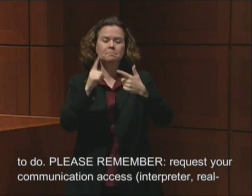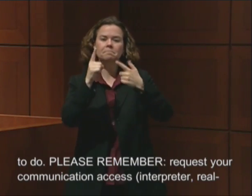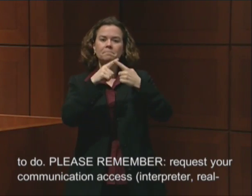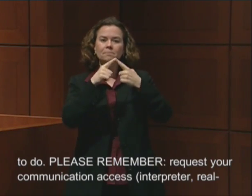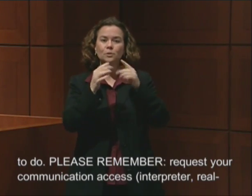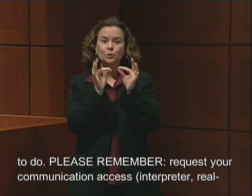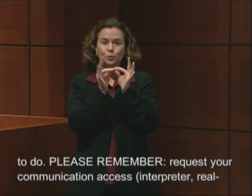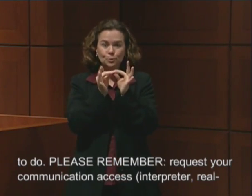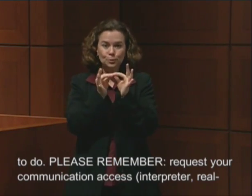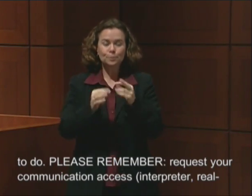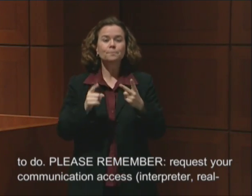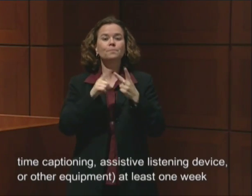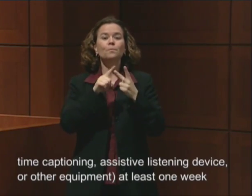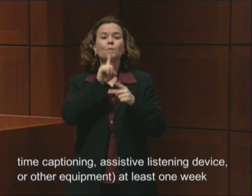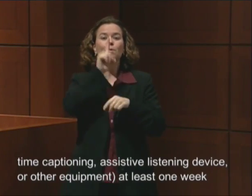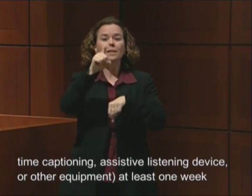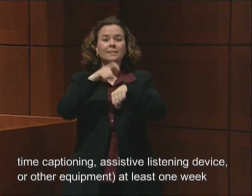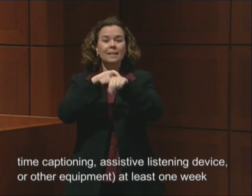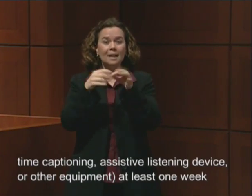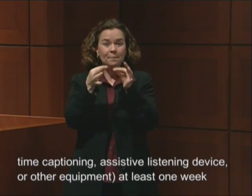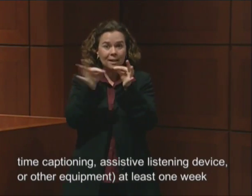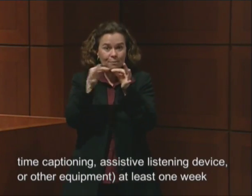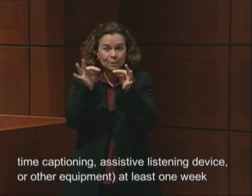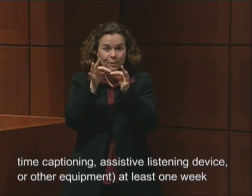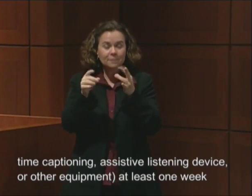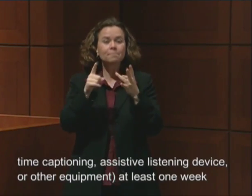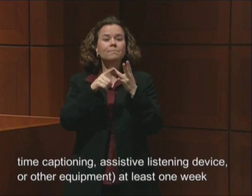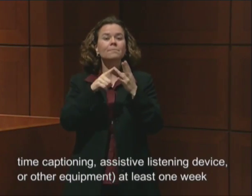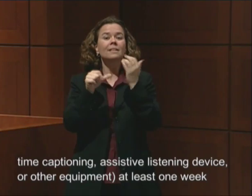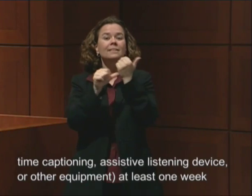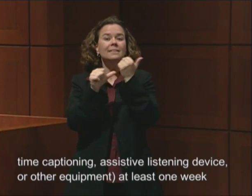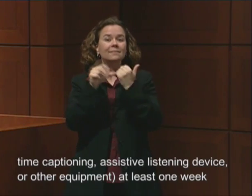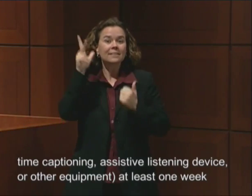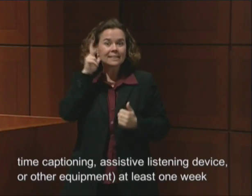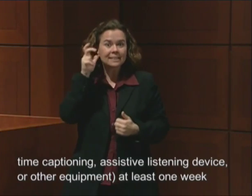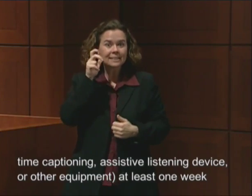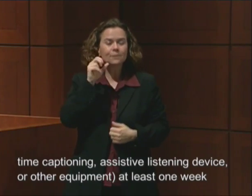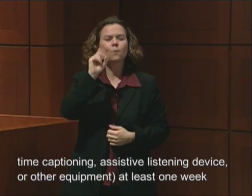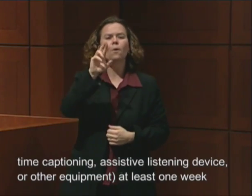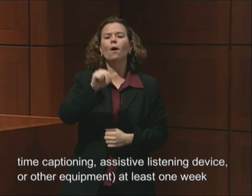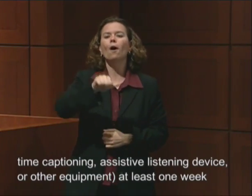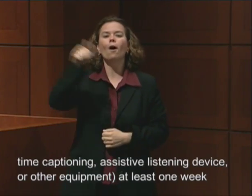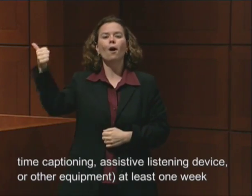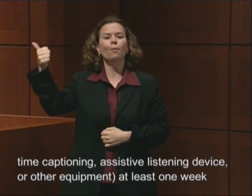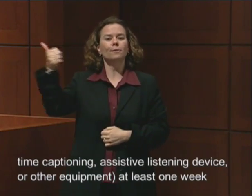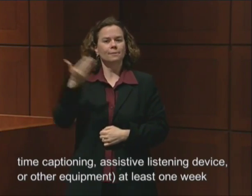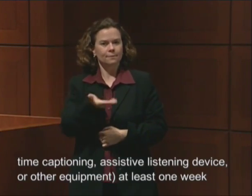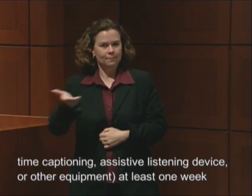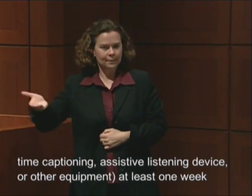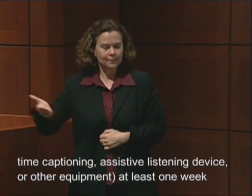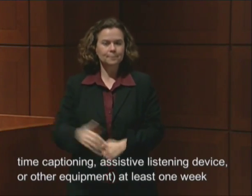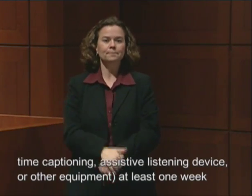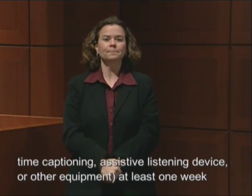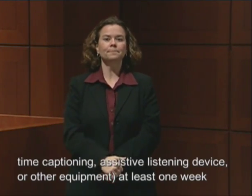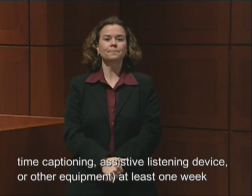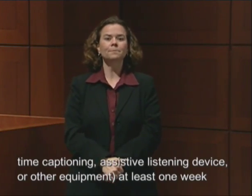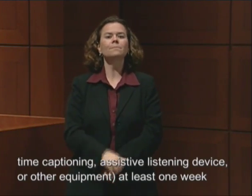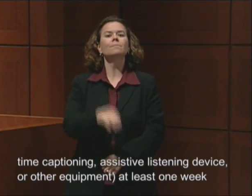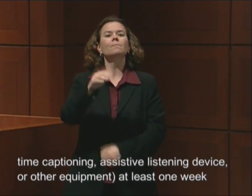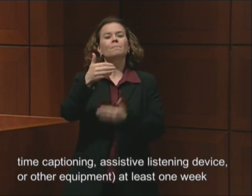real-time captioning, assistive listening device or other equipment at least 1 week before the court date.